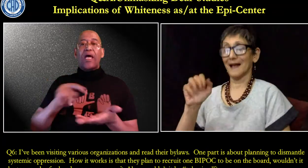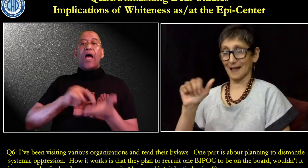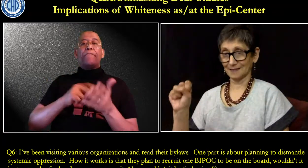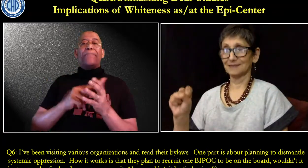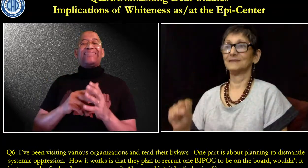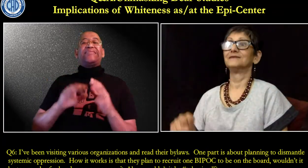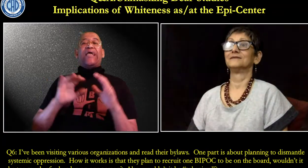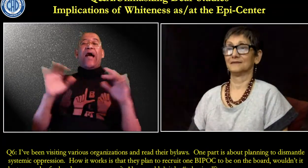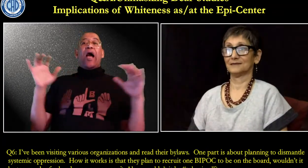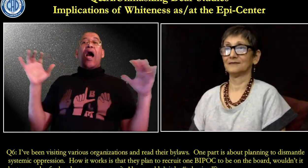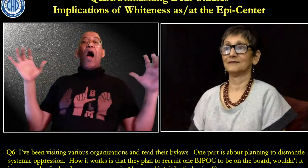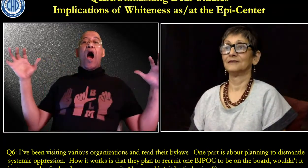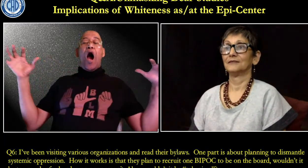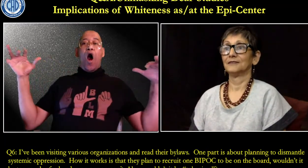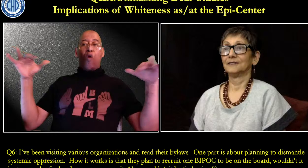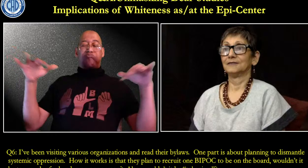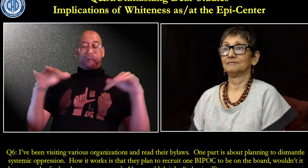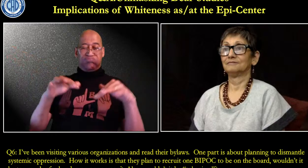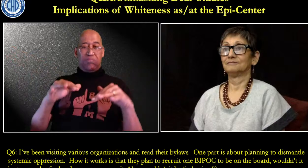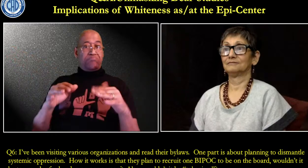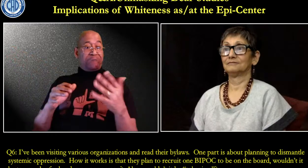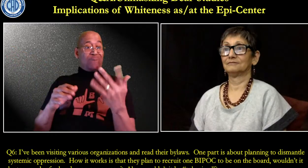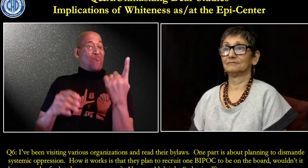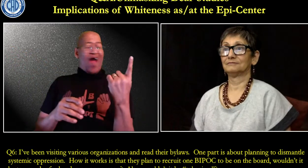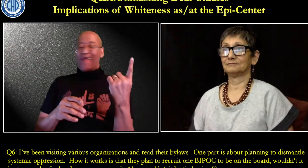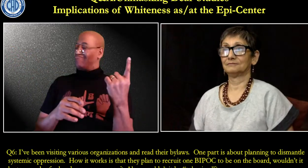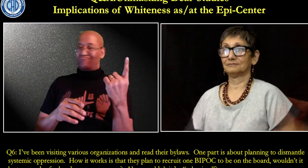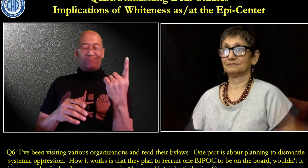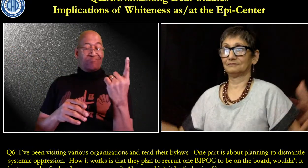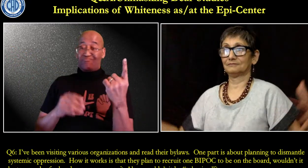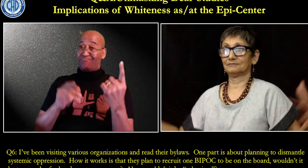critical mass. Critical mass.